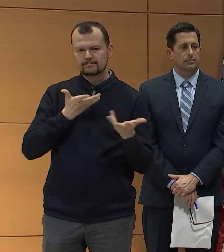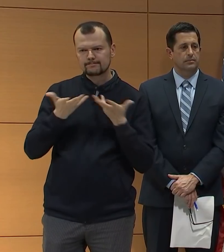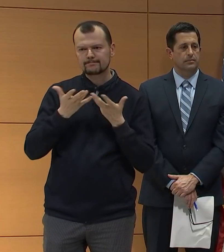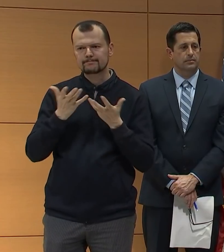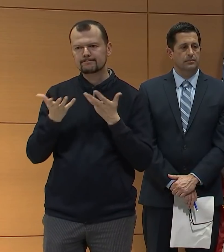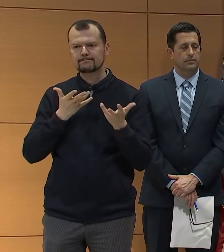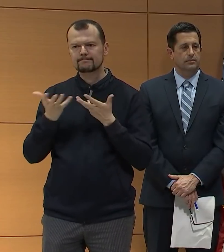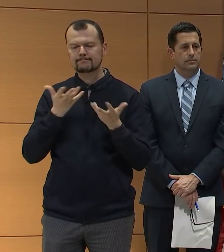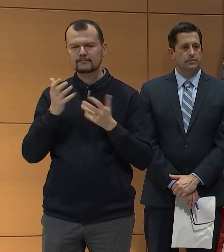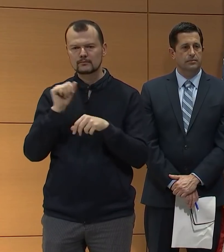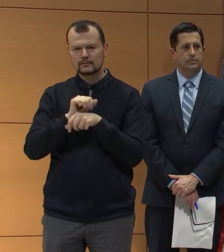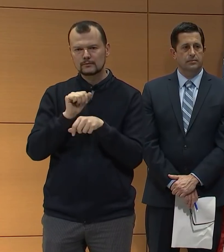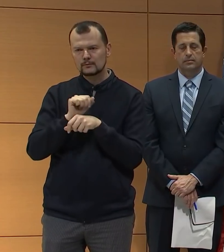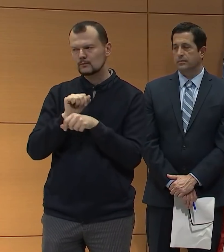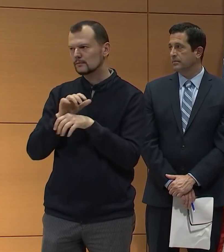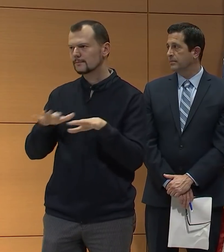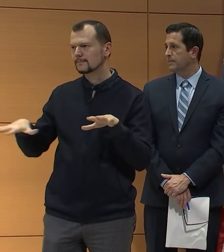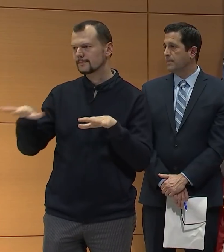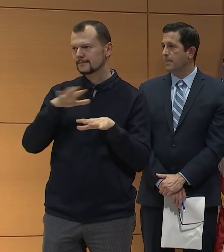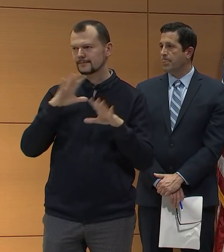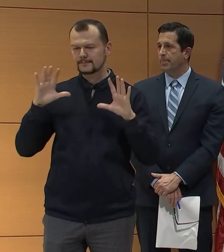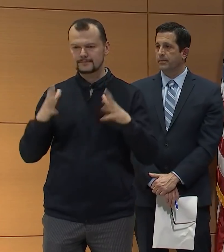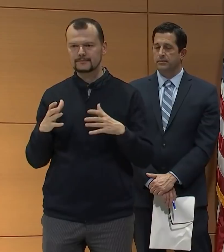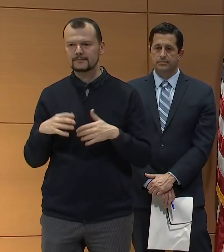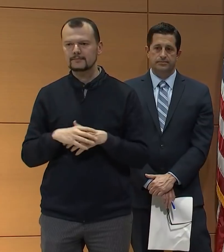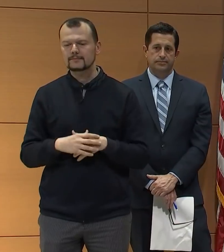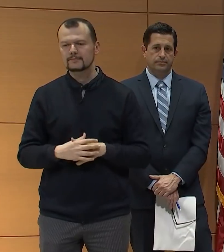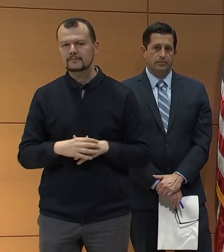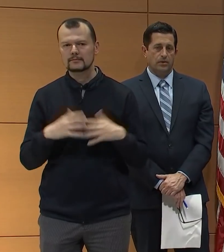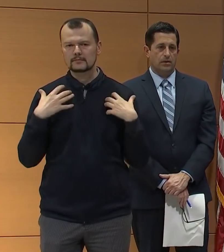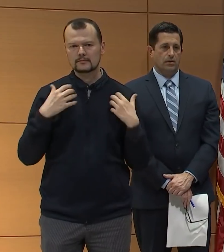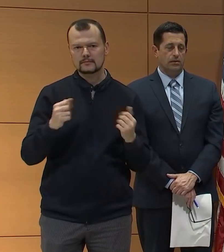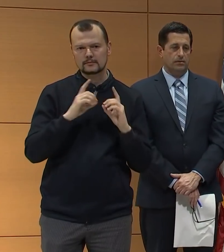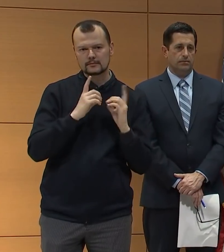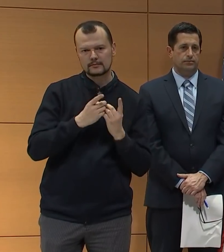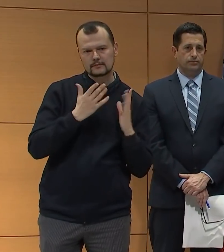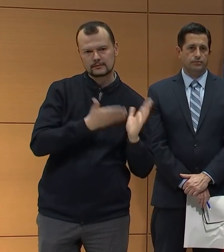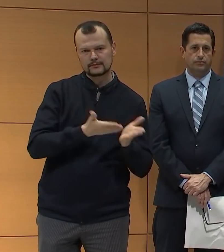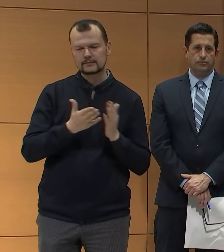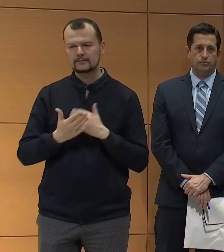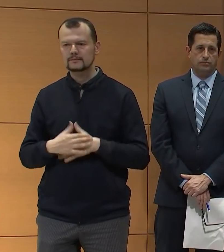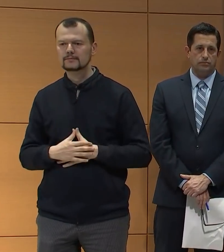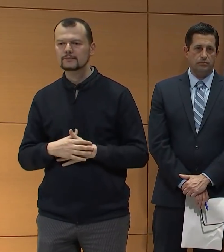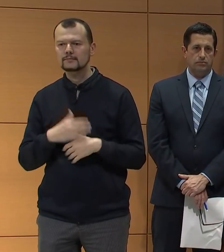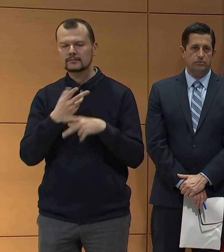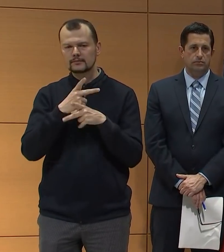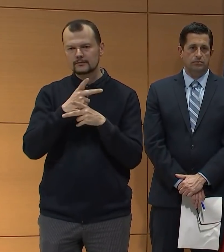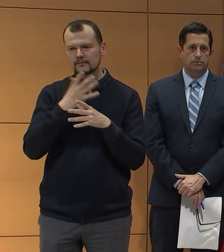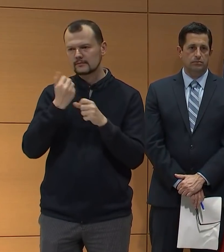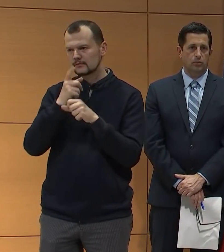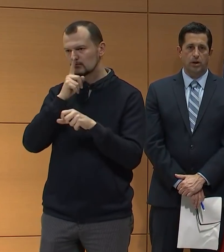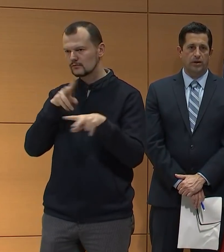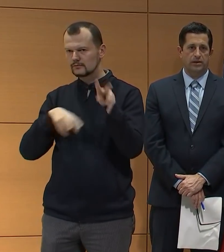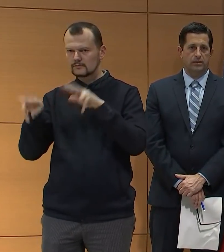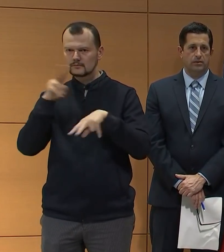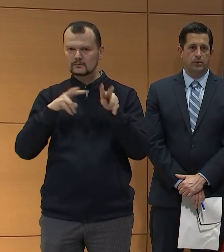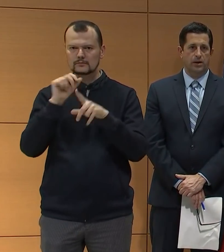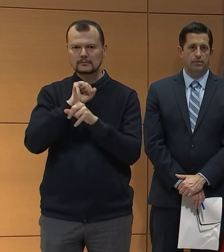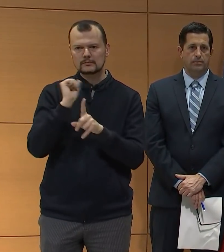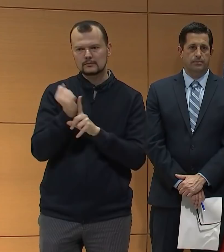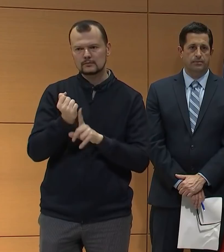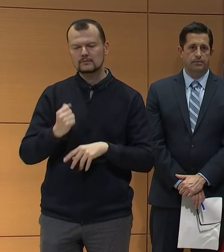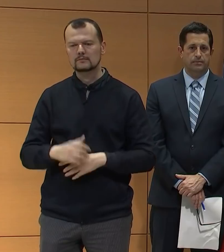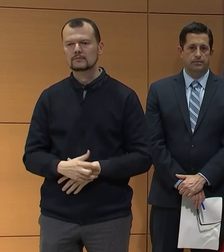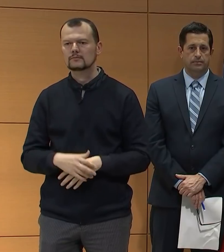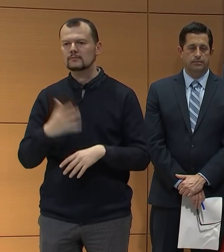a daily basis. We have health officials in our school district working with the health officials in the county to bring us the